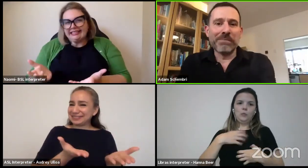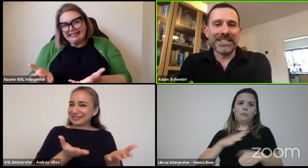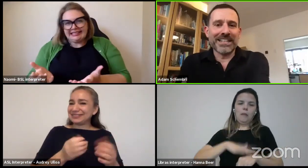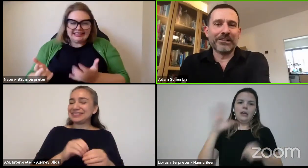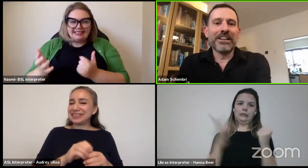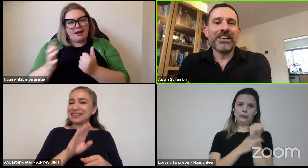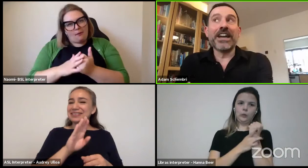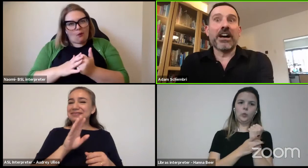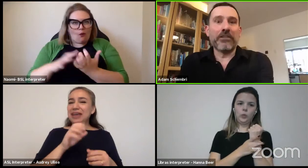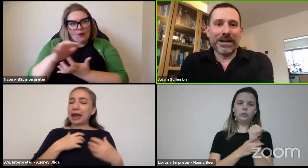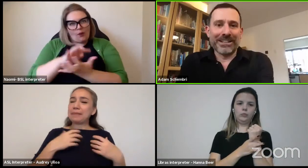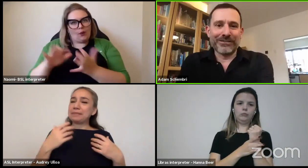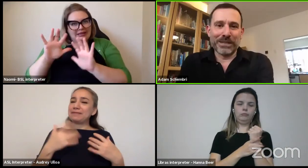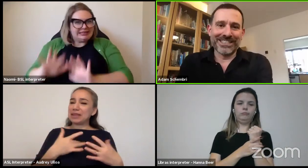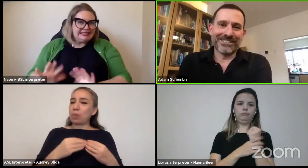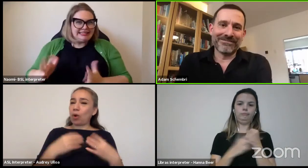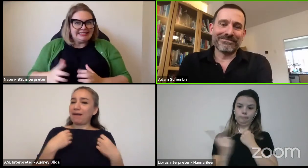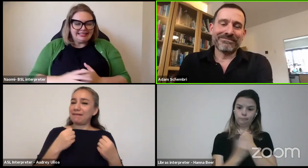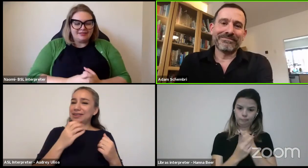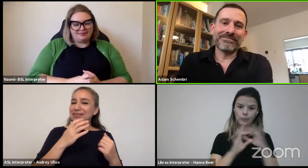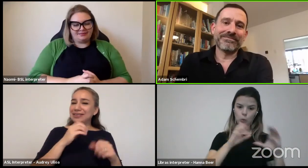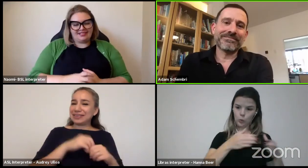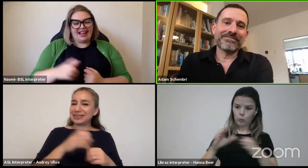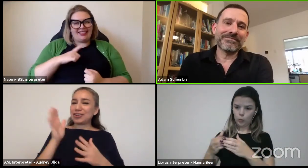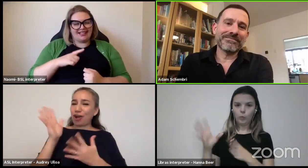and BSL than other parts of speech.